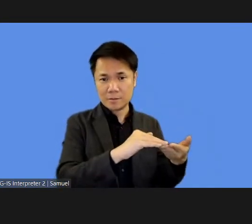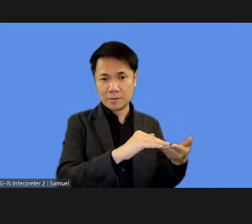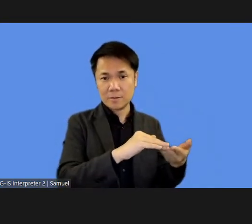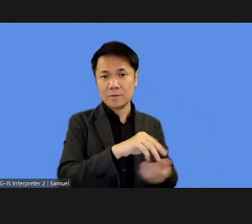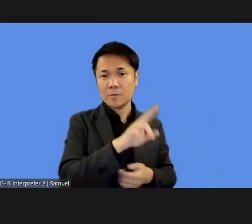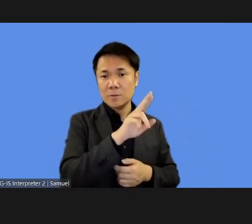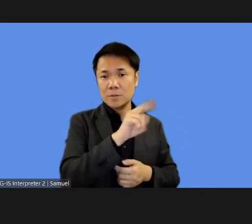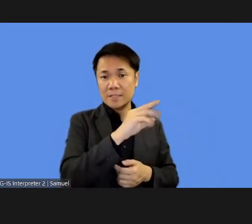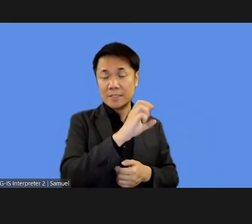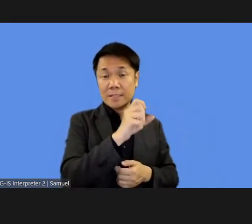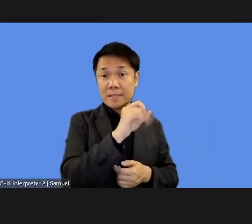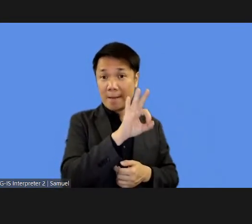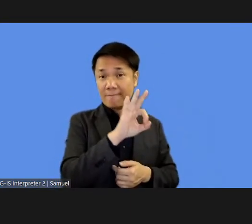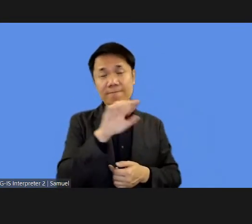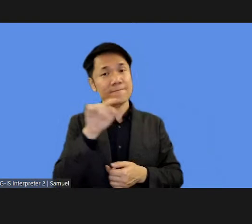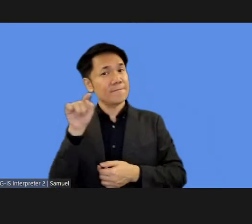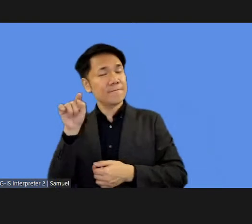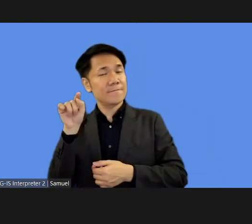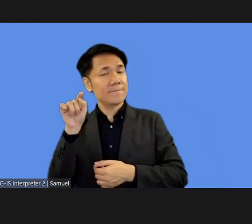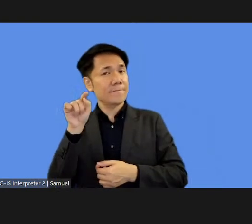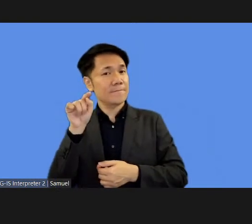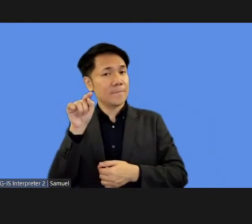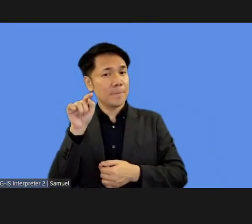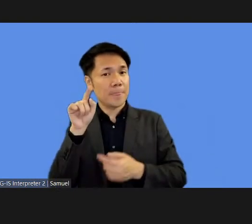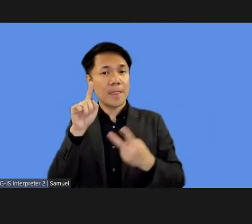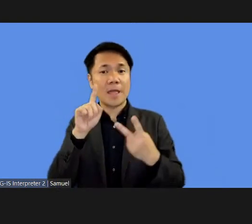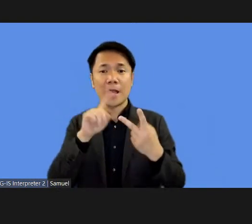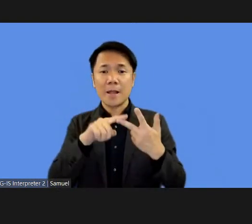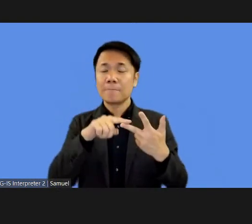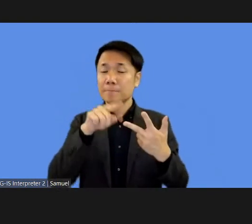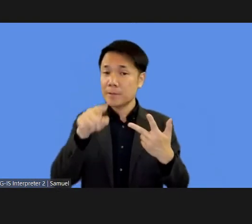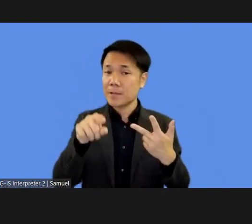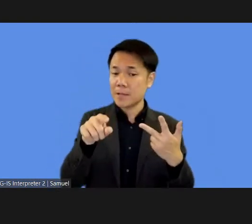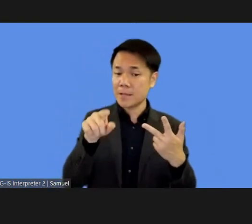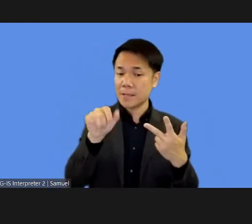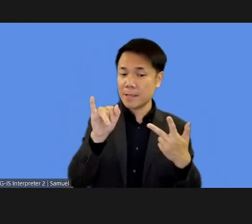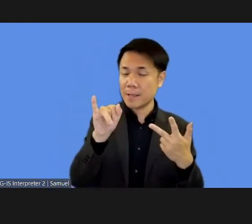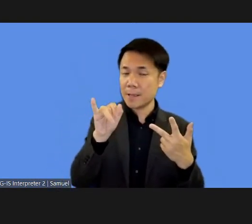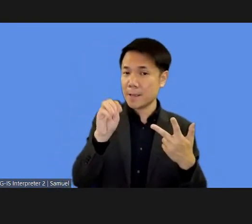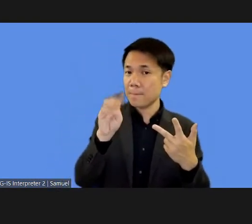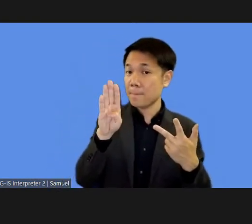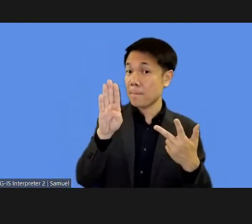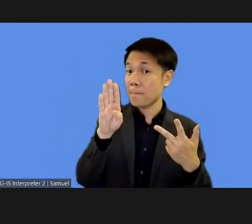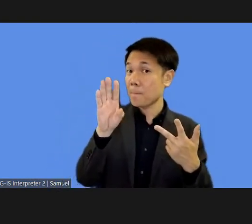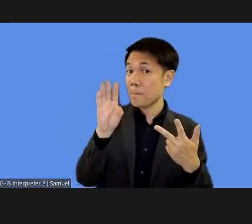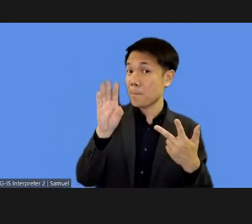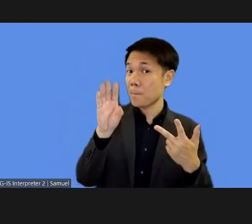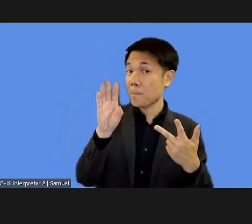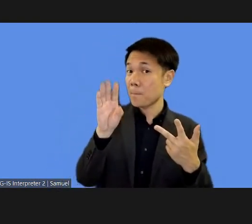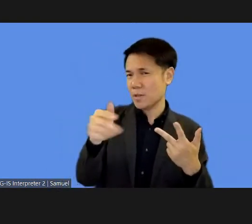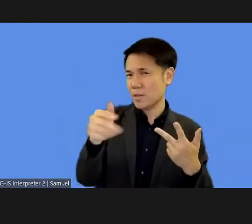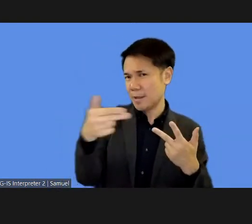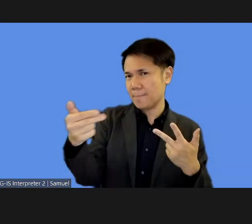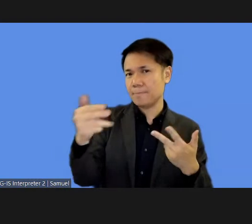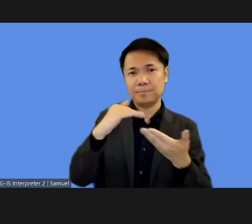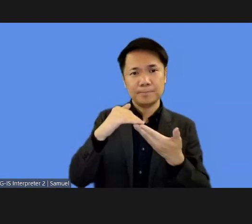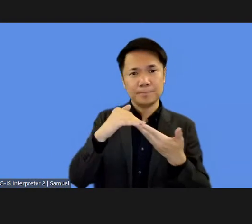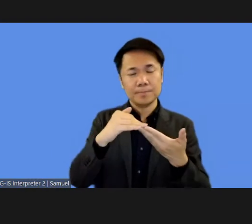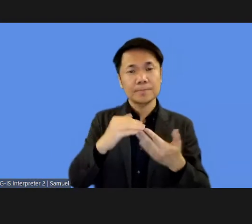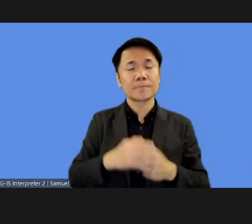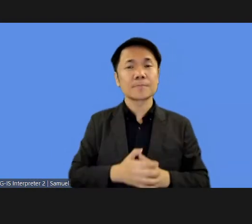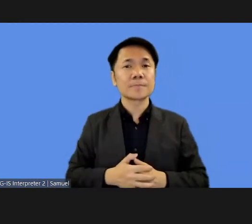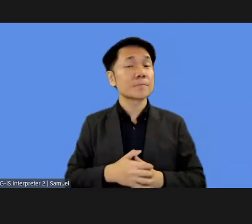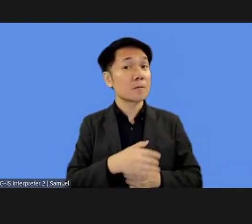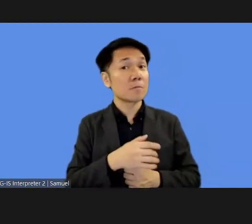knowledge, who are also a member of INBO, the International Network of Basin Organizations. The way that most of us